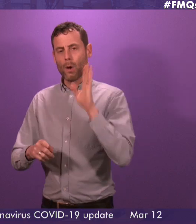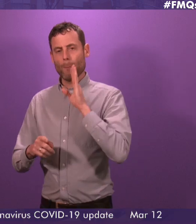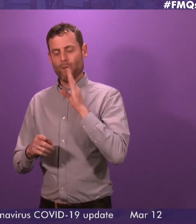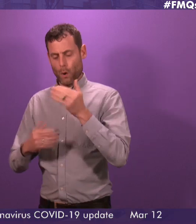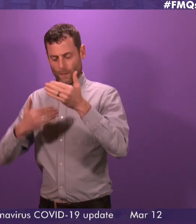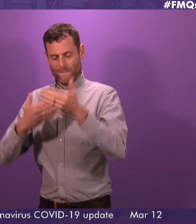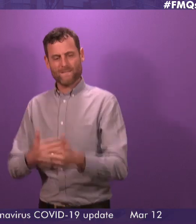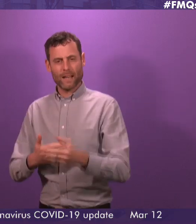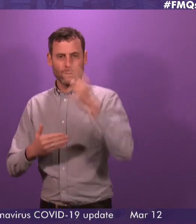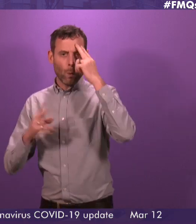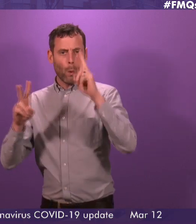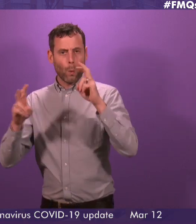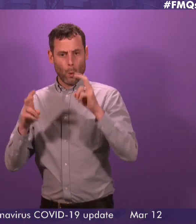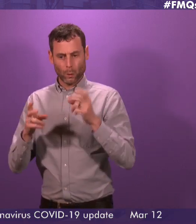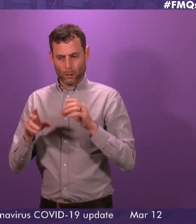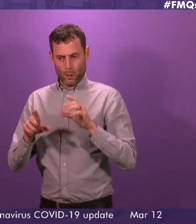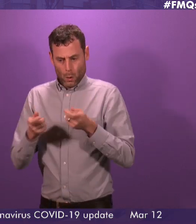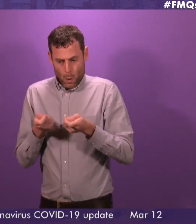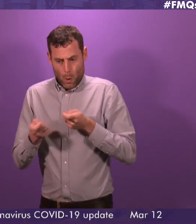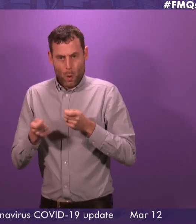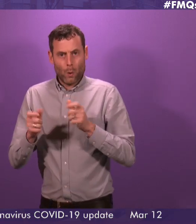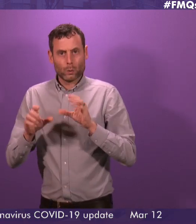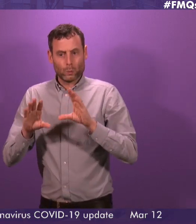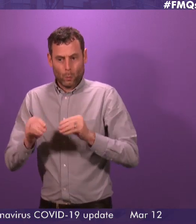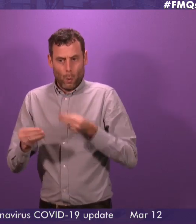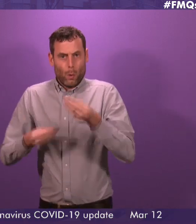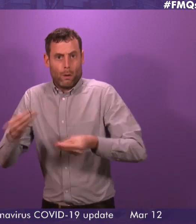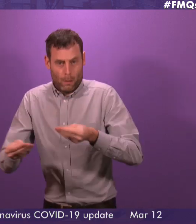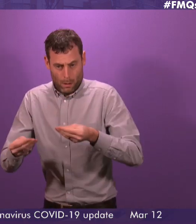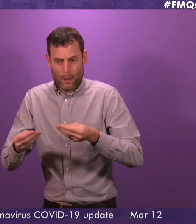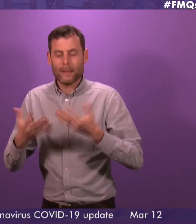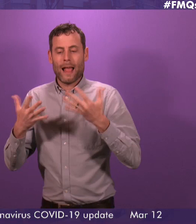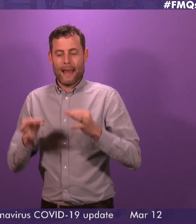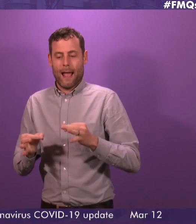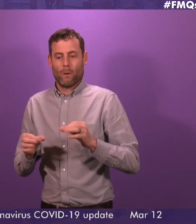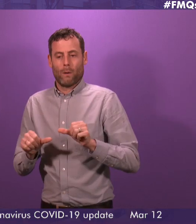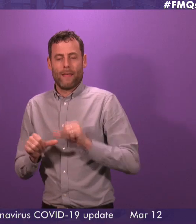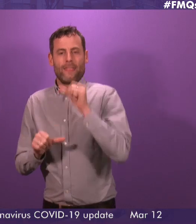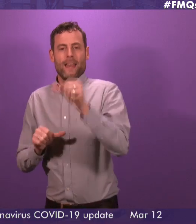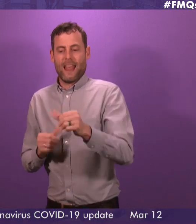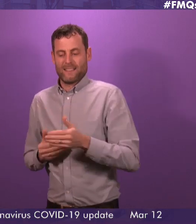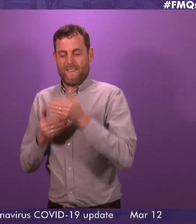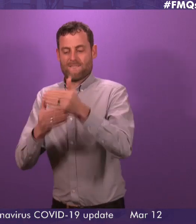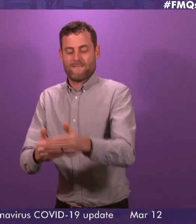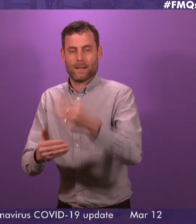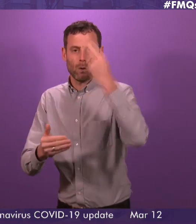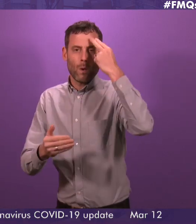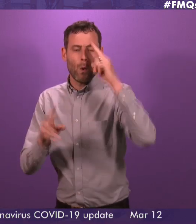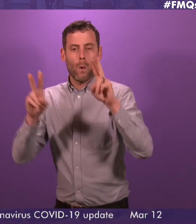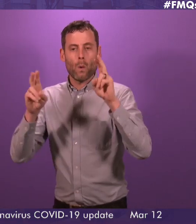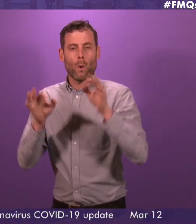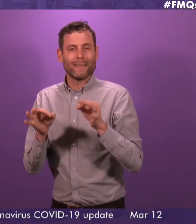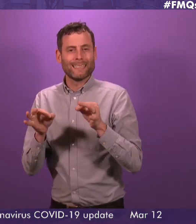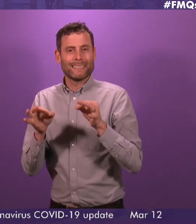to the delay phase. So in the delay phase, our initial objective and the steps that we will